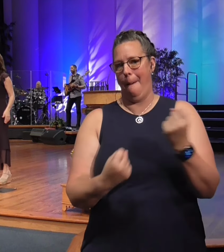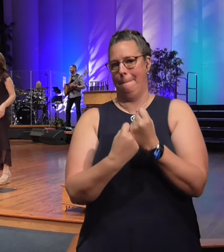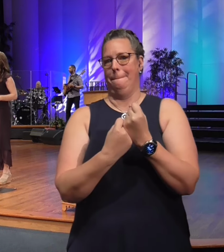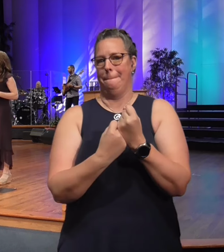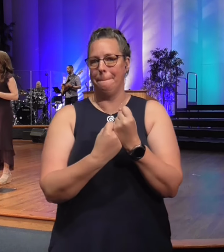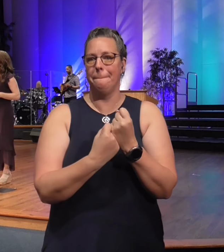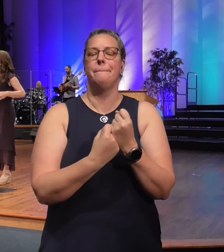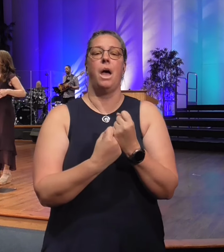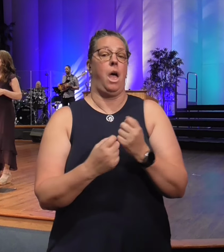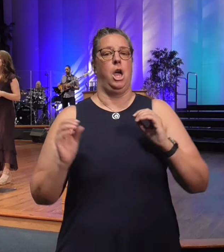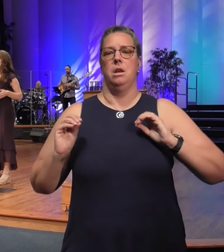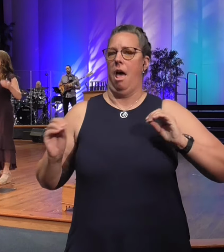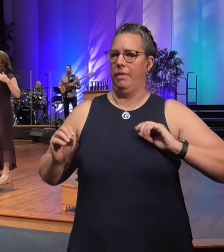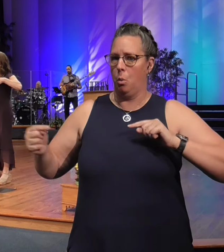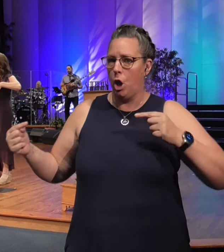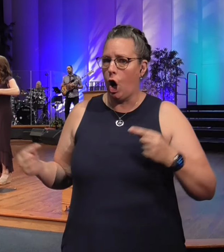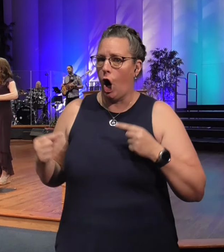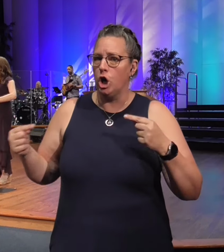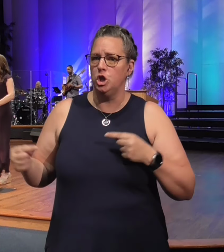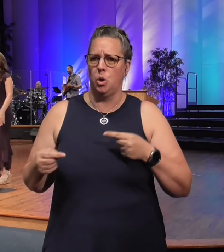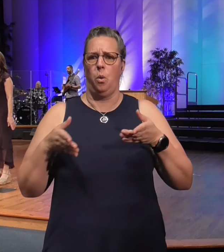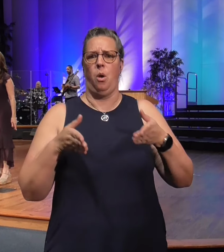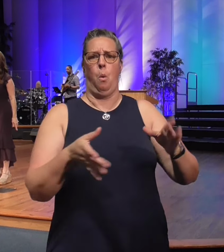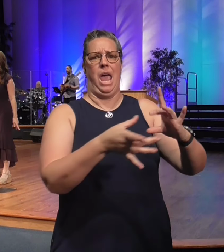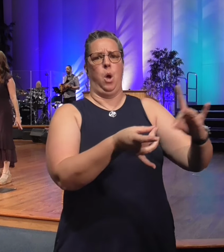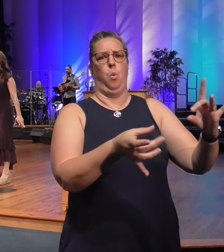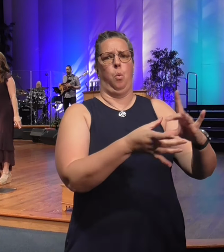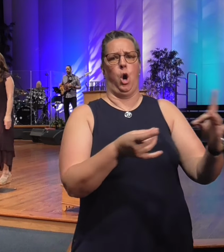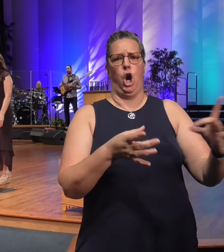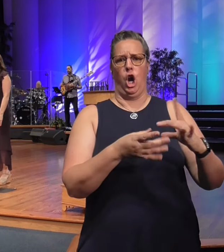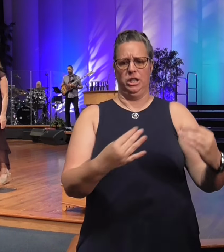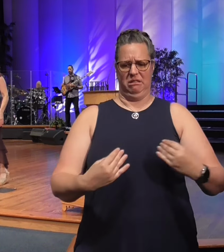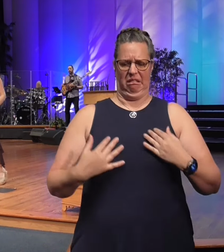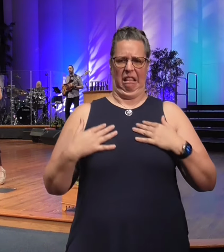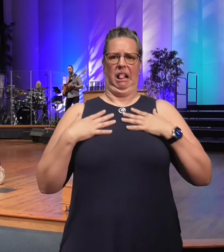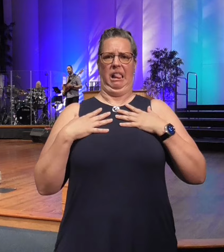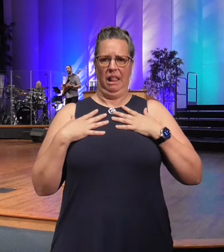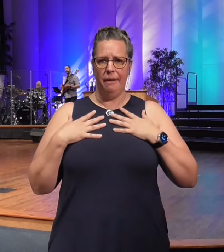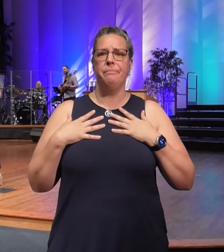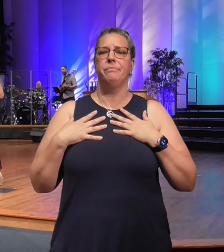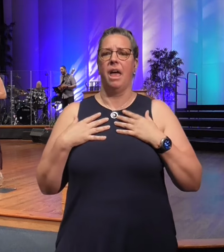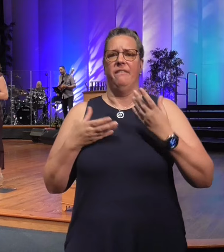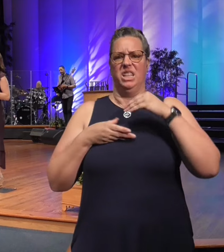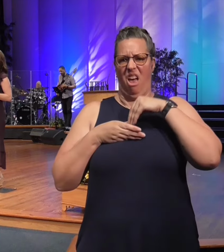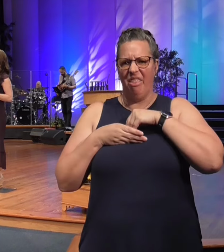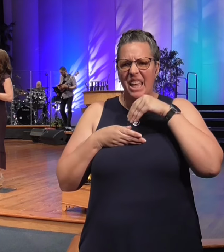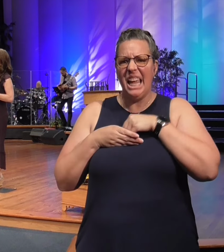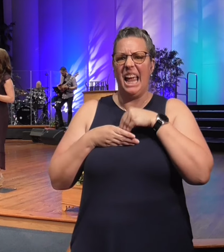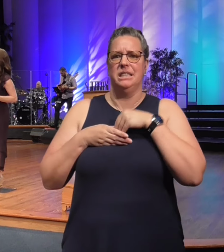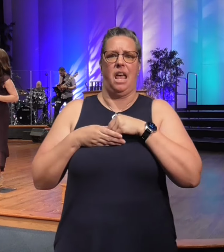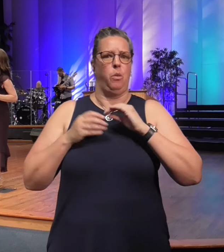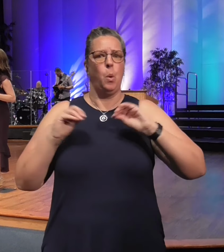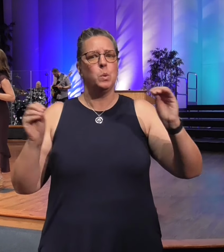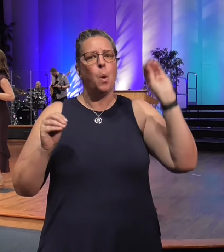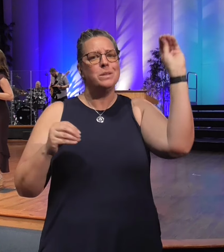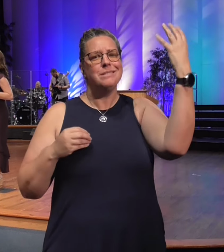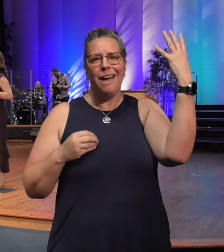gonna hurt you the way the words do when they settle in your skin. Kept on the inside and no